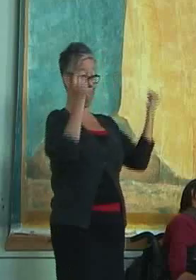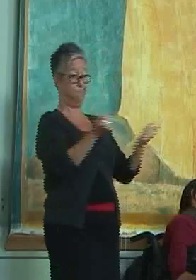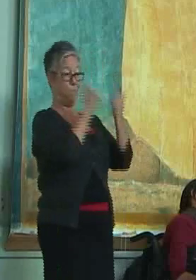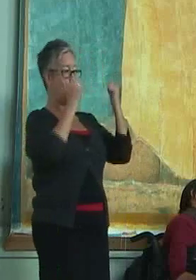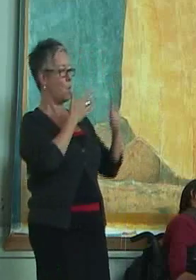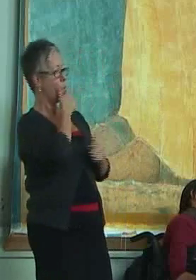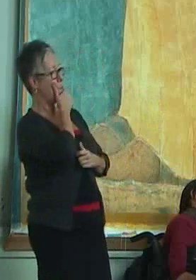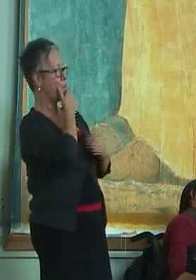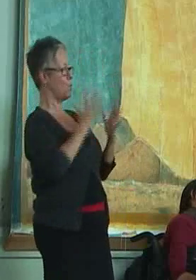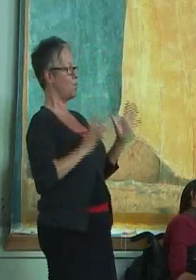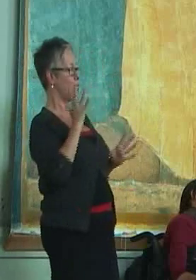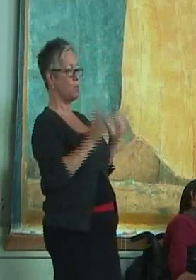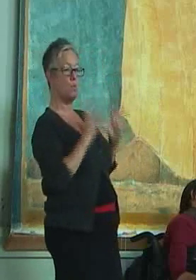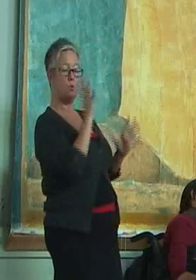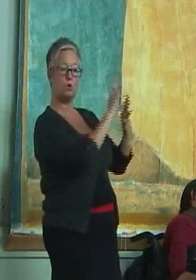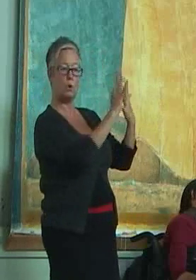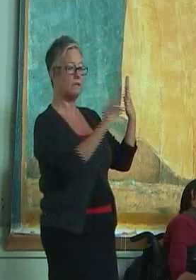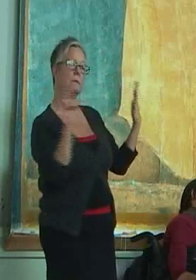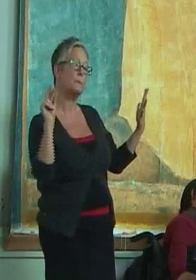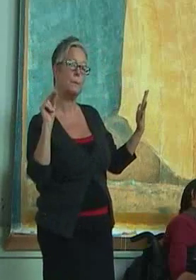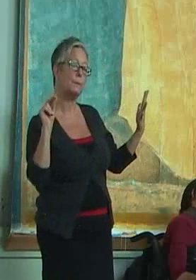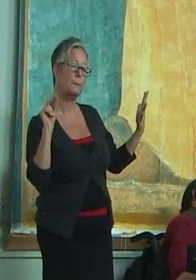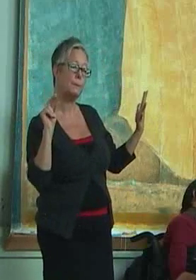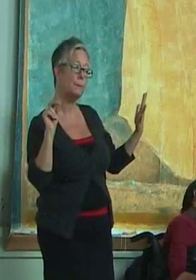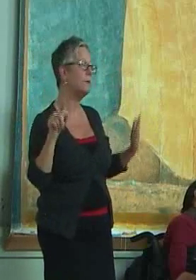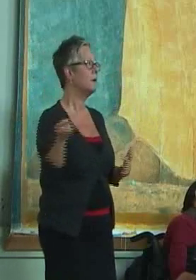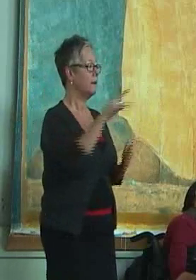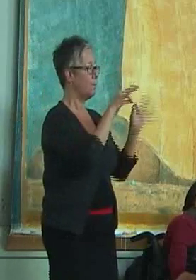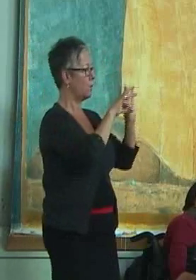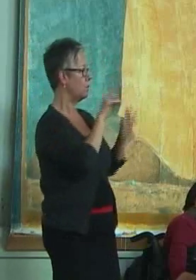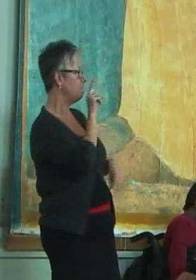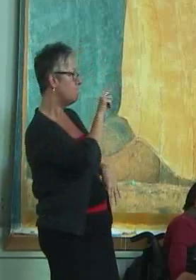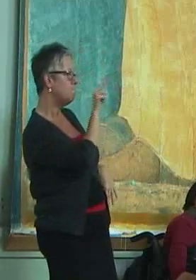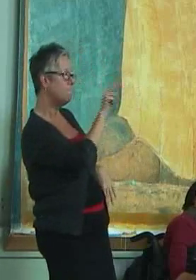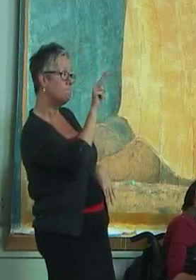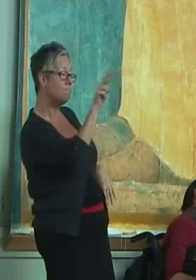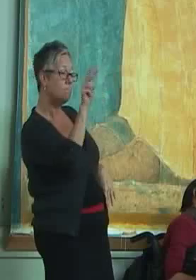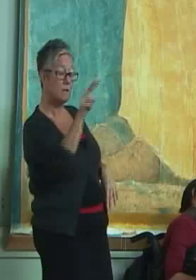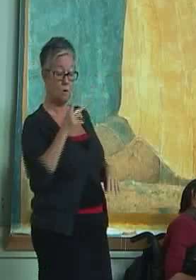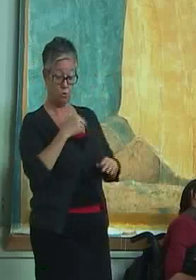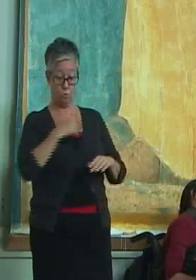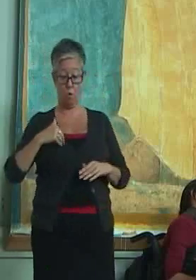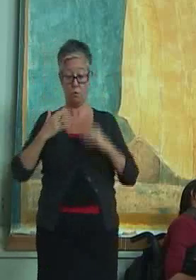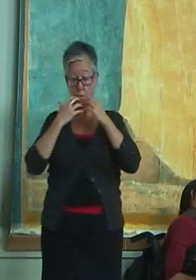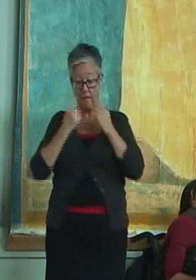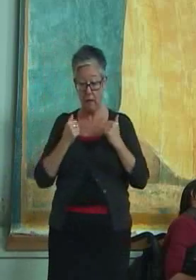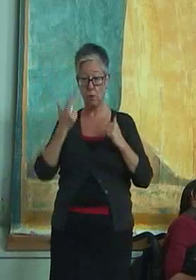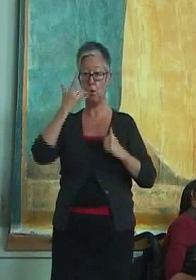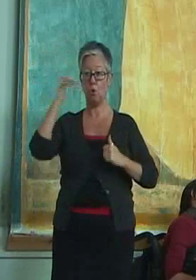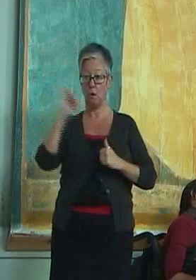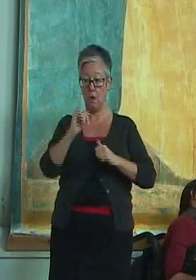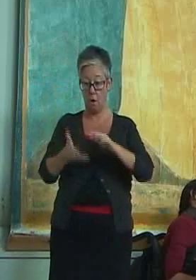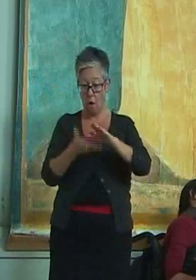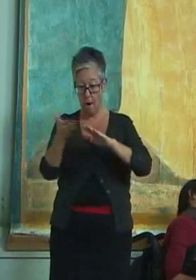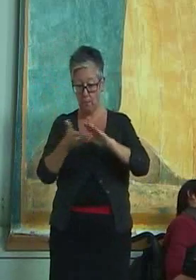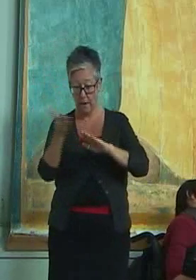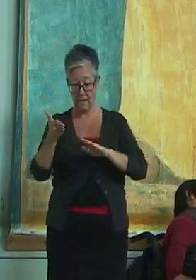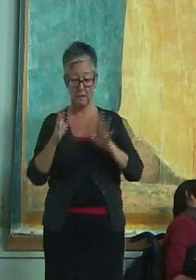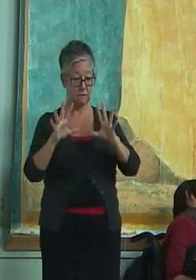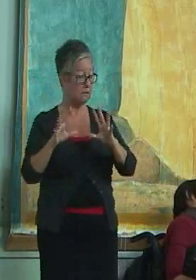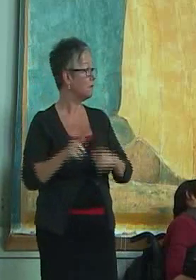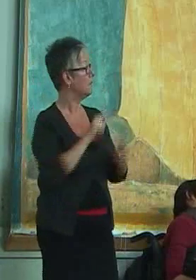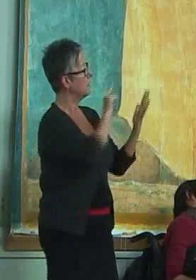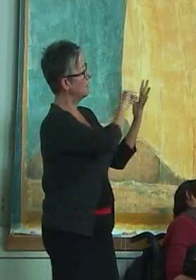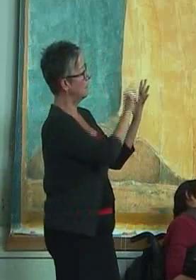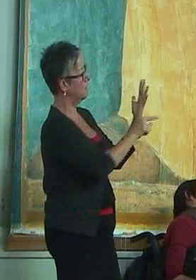is about whether our values will continue to be reflected in the way that our city operates, or whether we're going to throw those